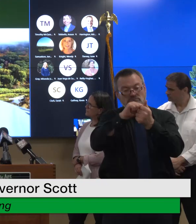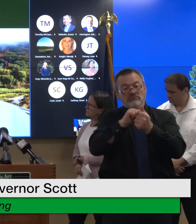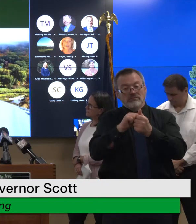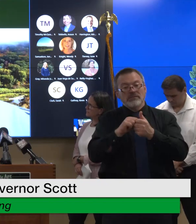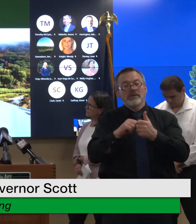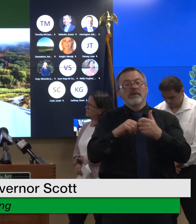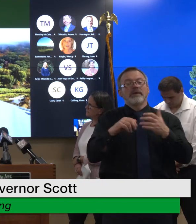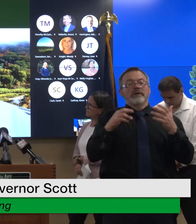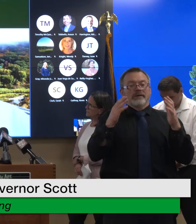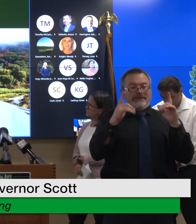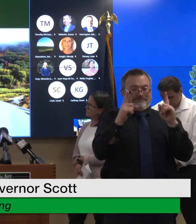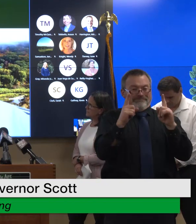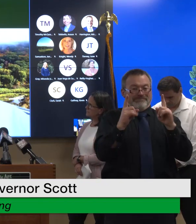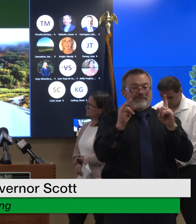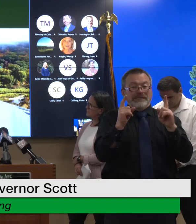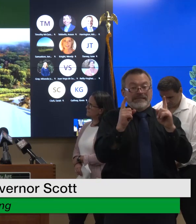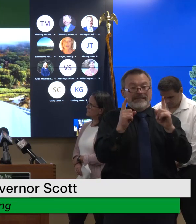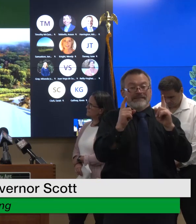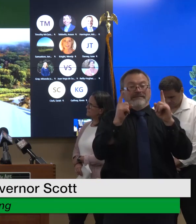Milepost